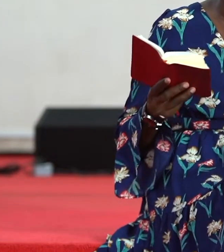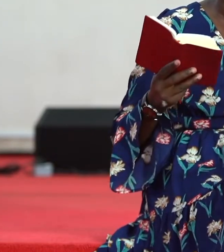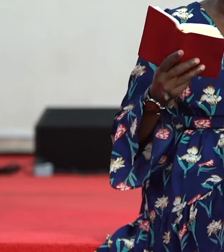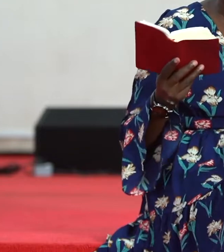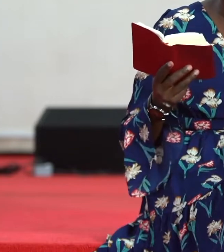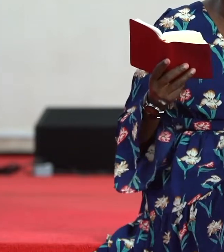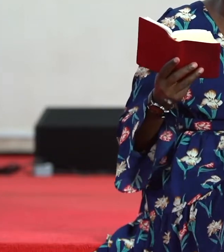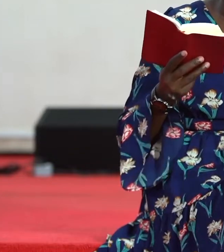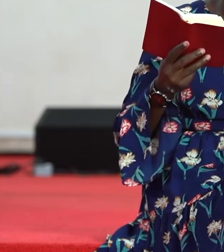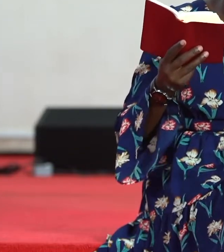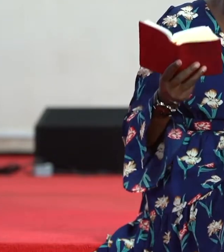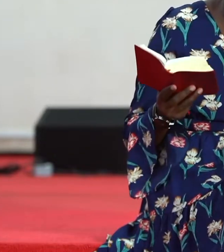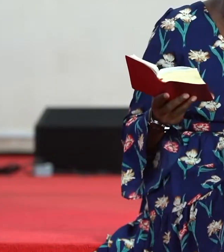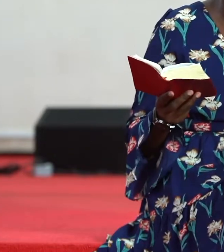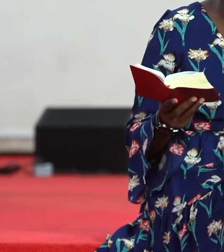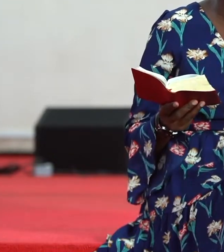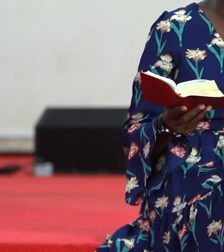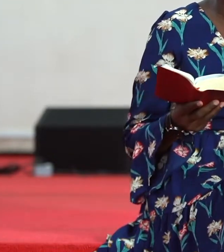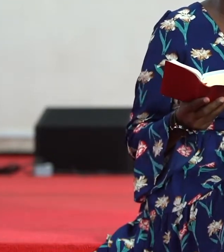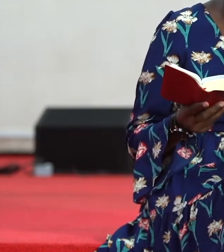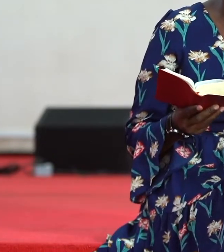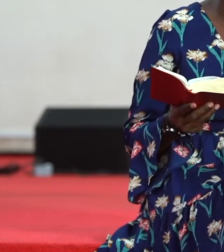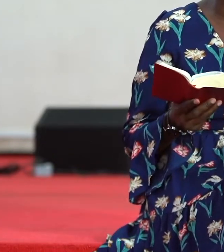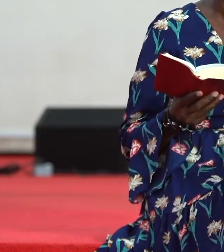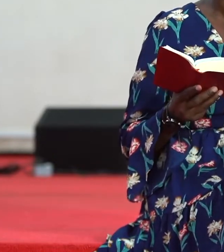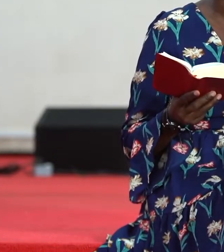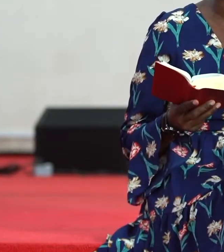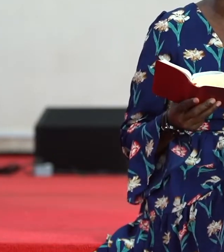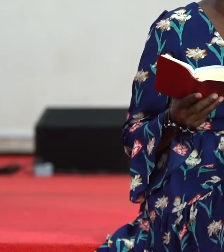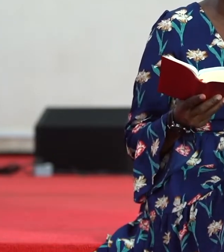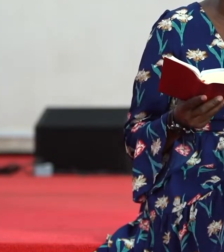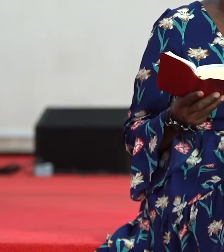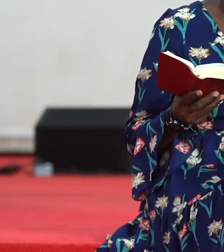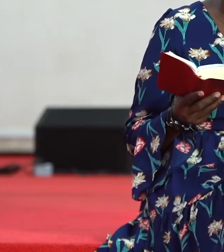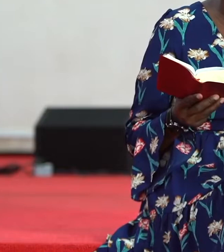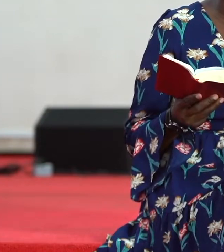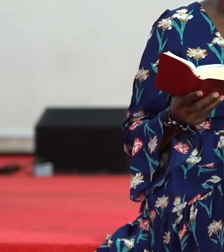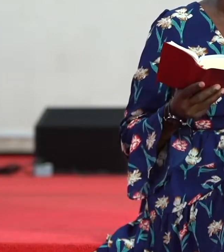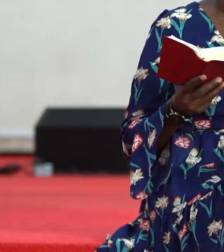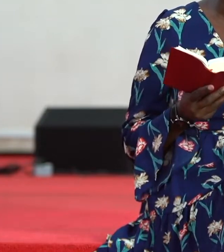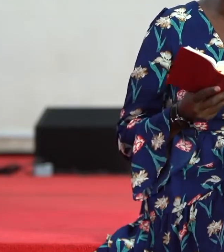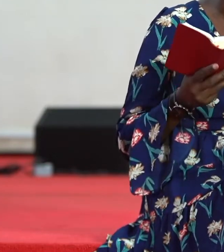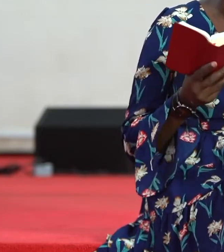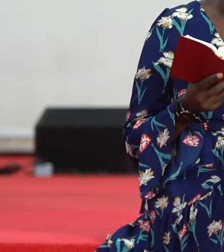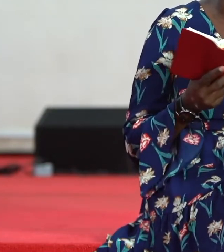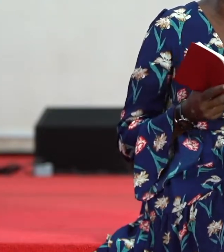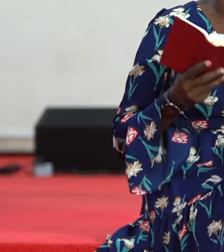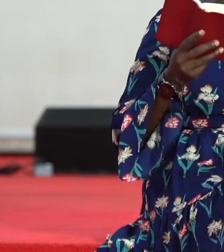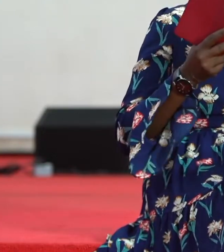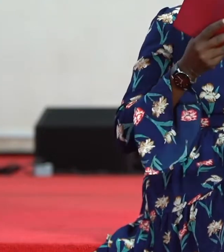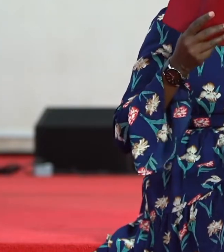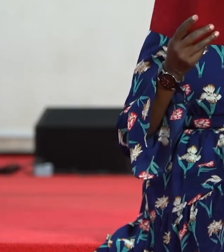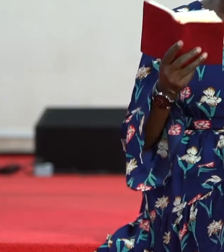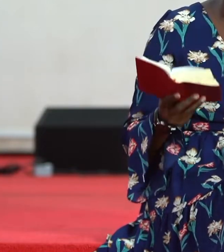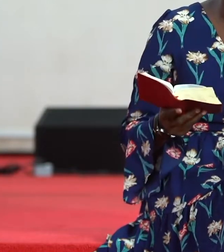us have, at one point or another, hurt God. Sin hurts God. Sin makes God